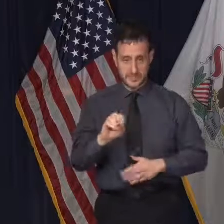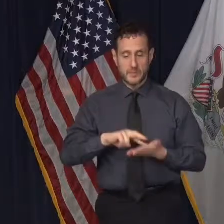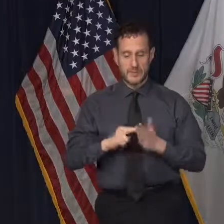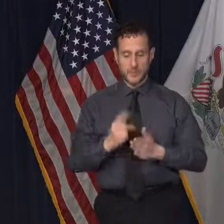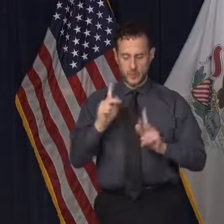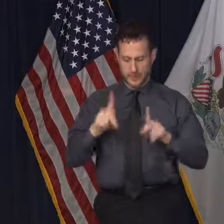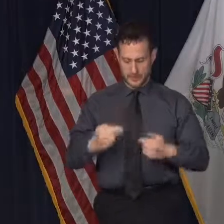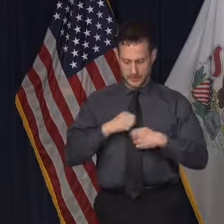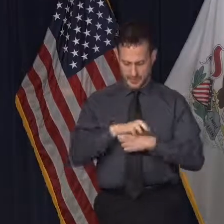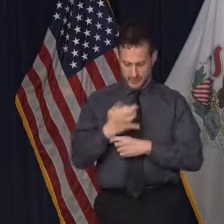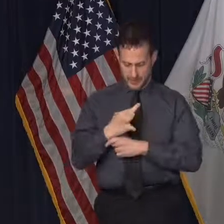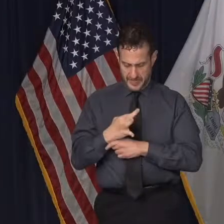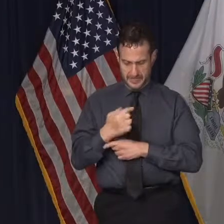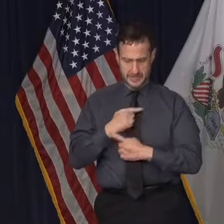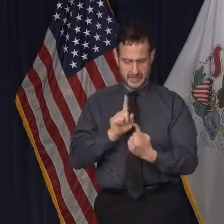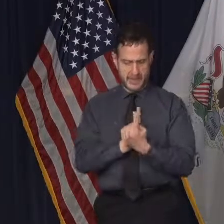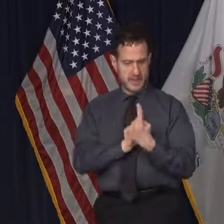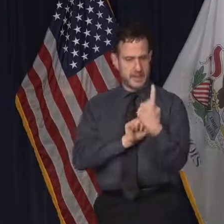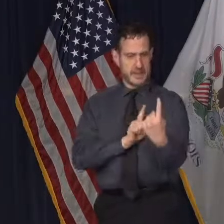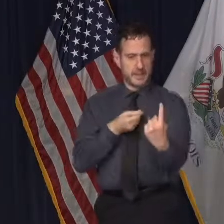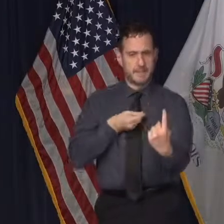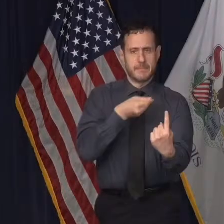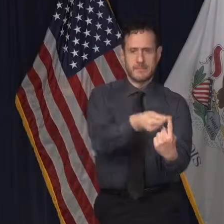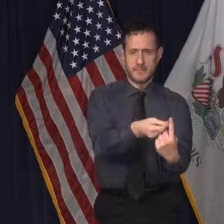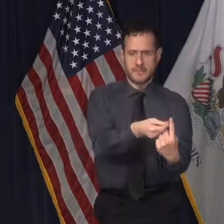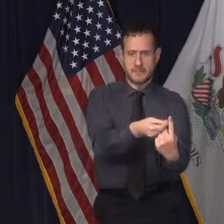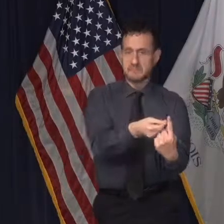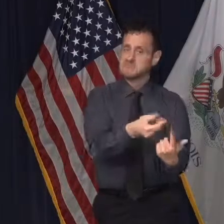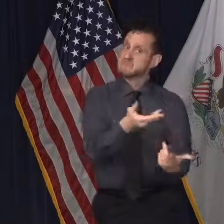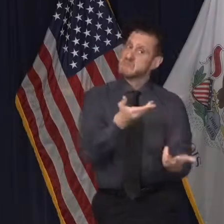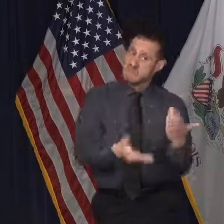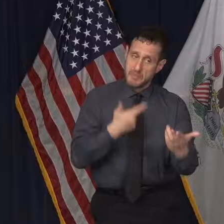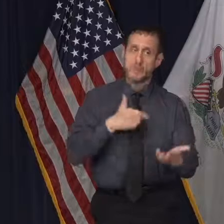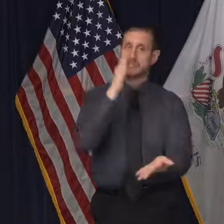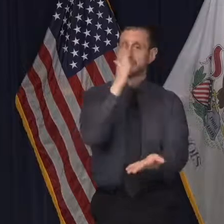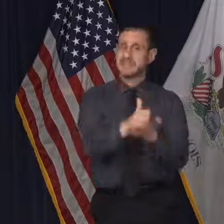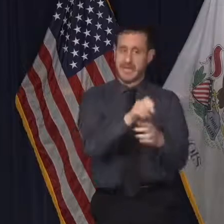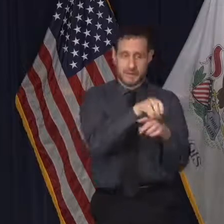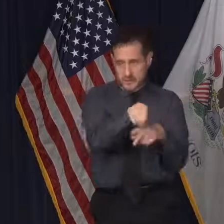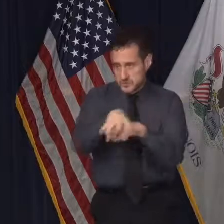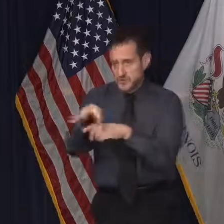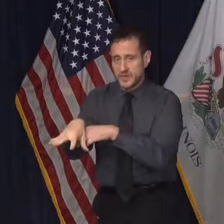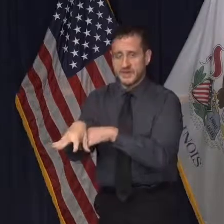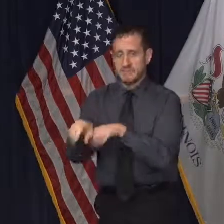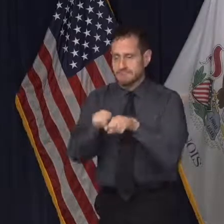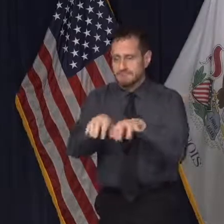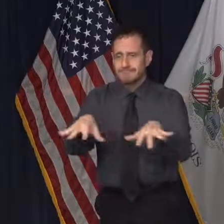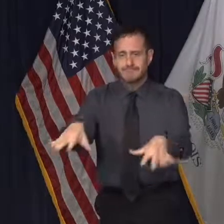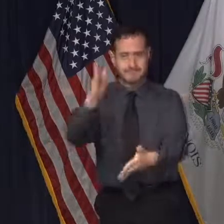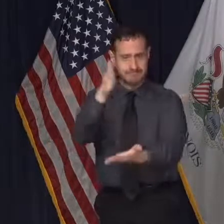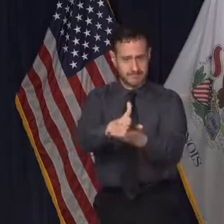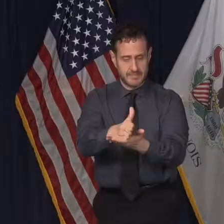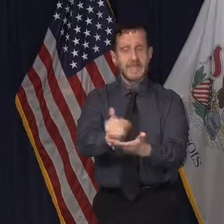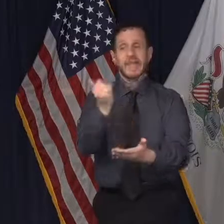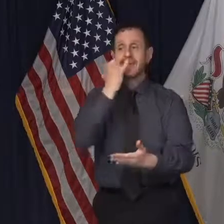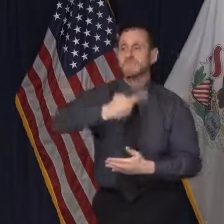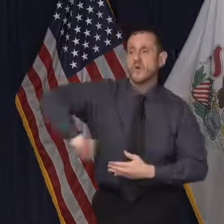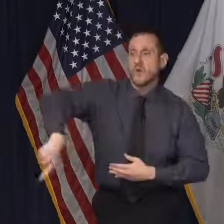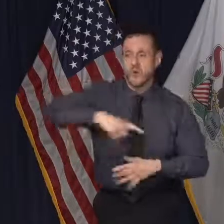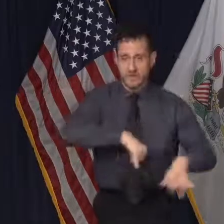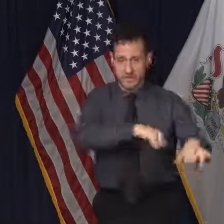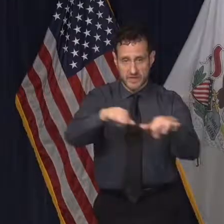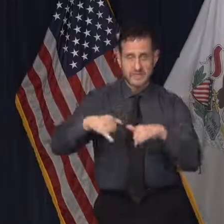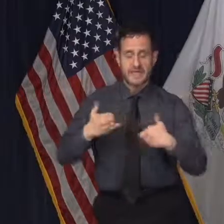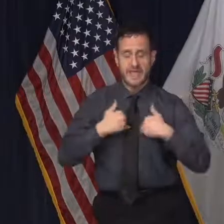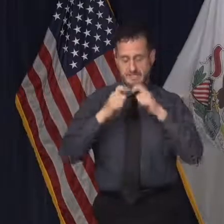stop community spread. This means that if we all wear masks and keep our distance and wash